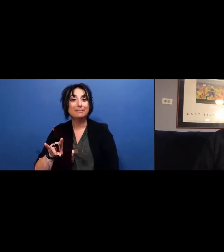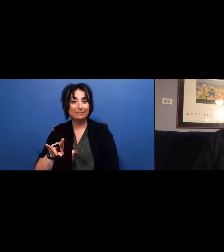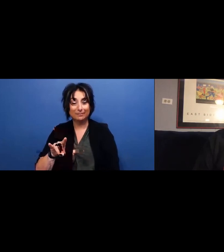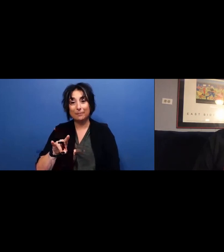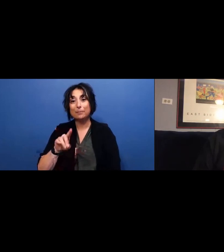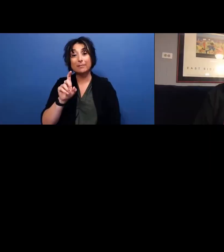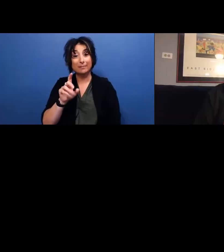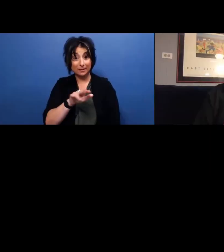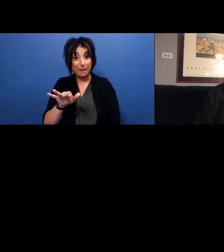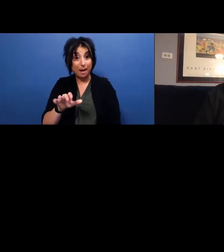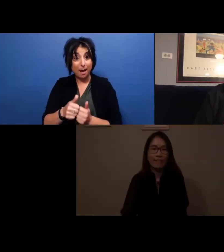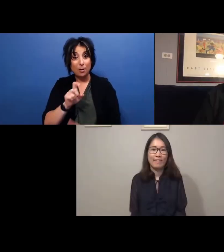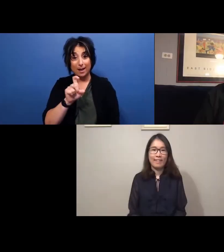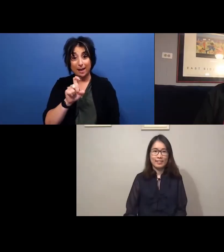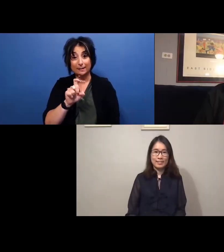spelled